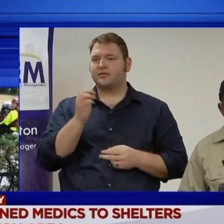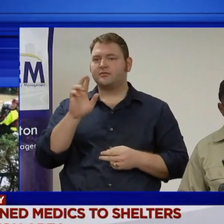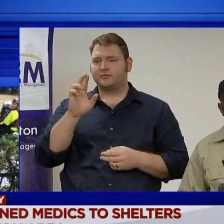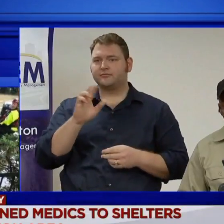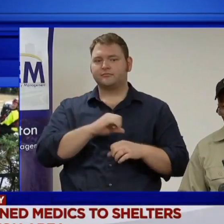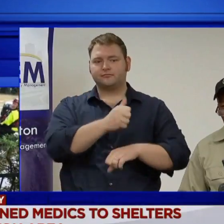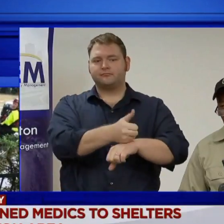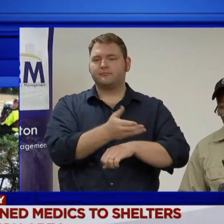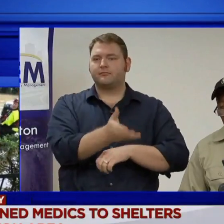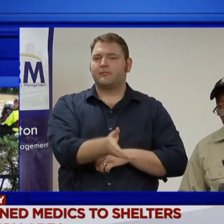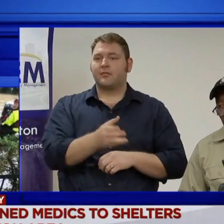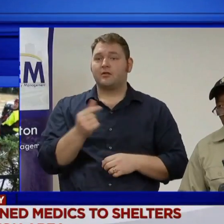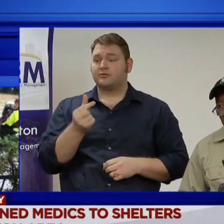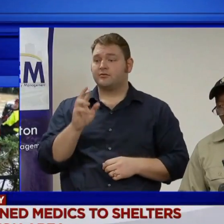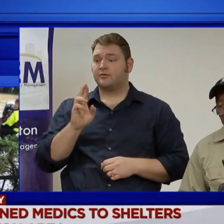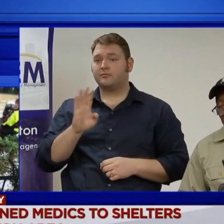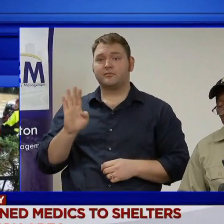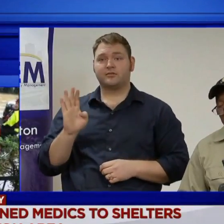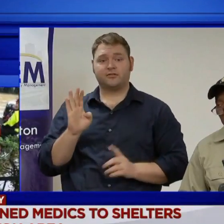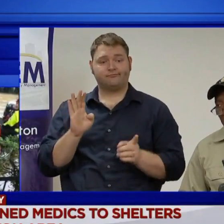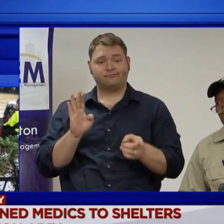R. Brown, which has been the